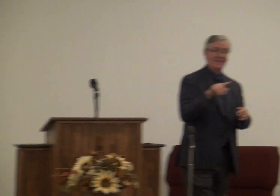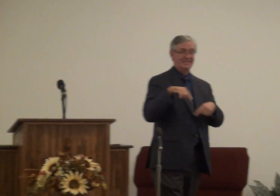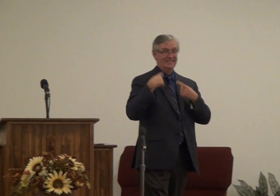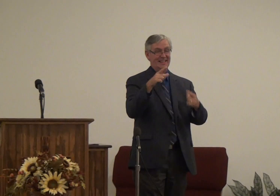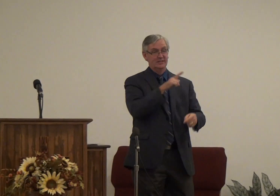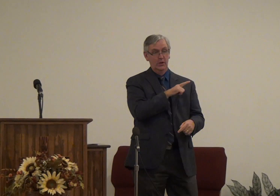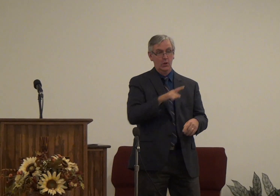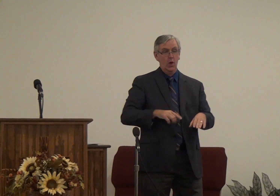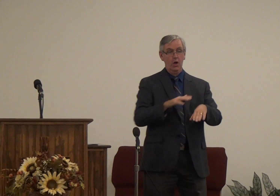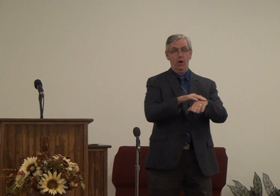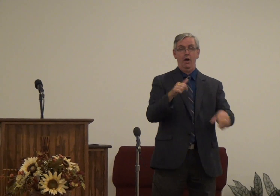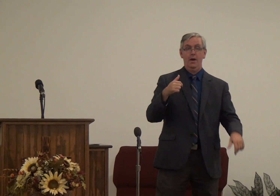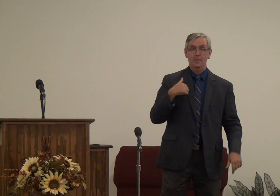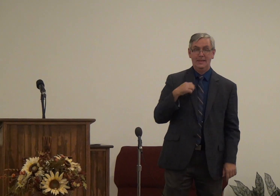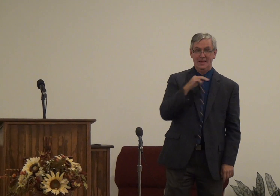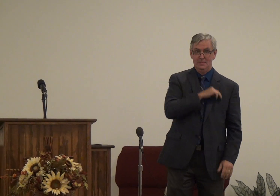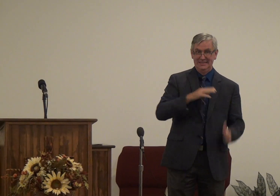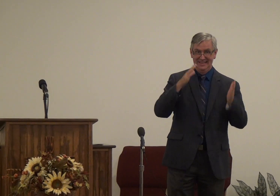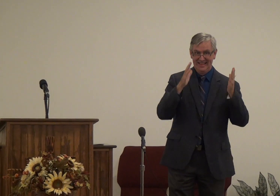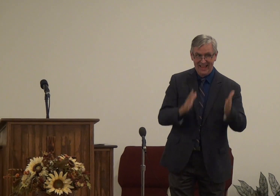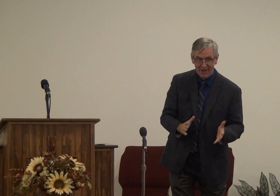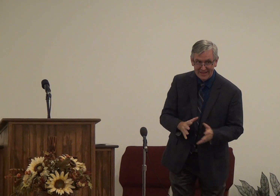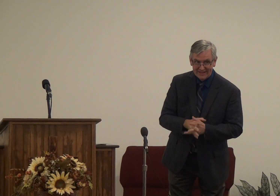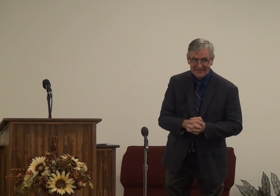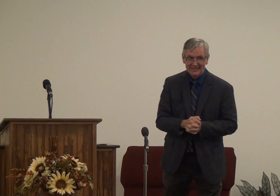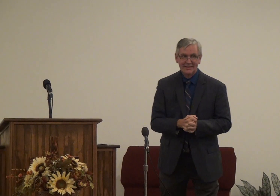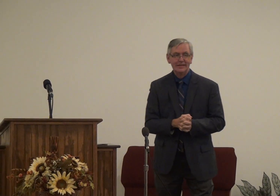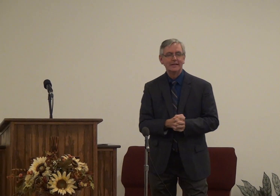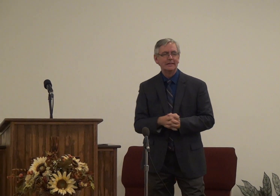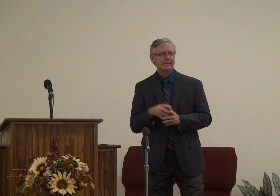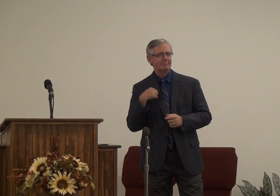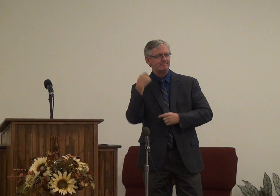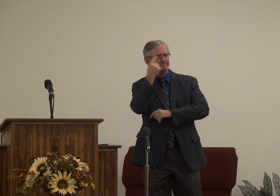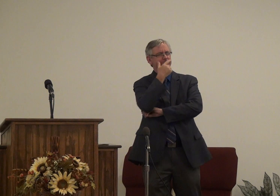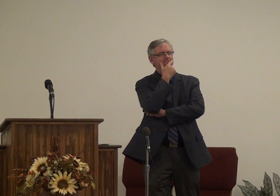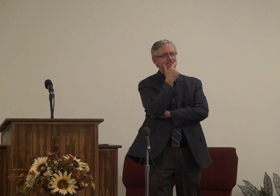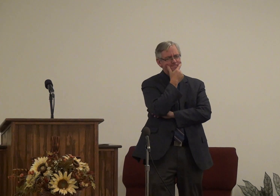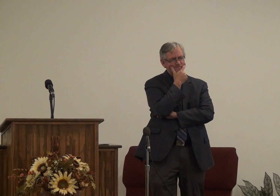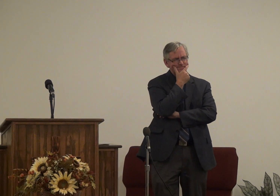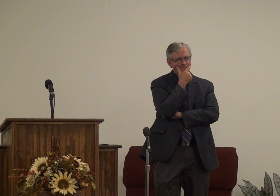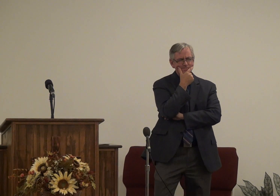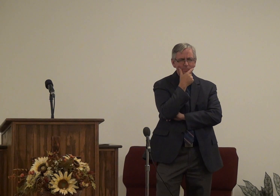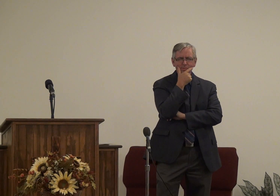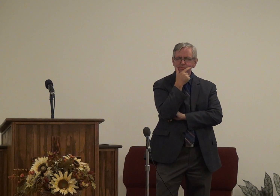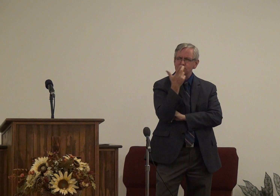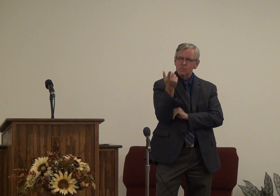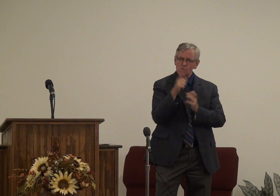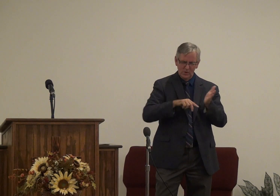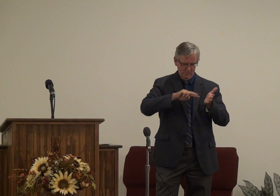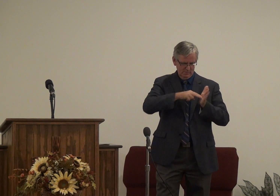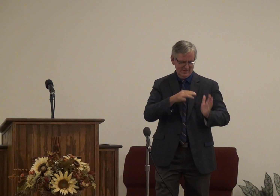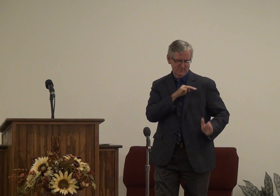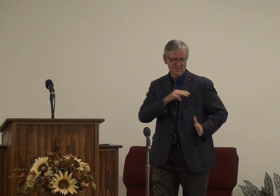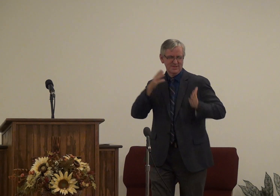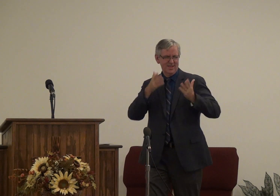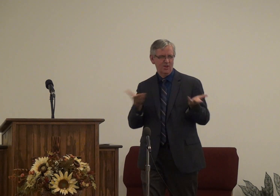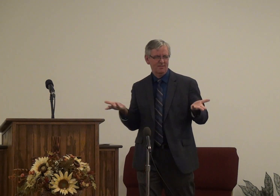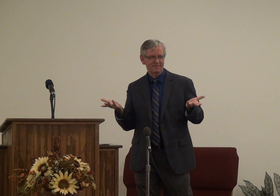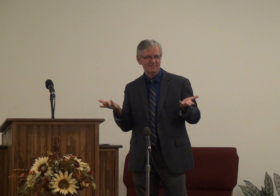Let's go to our Bibles tonight. Since the Lord called me to be a missionary, I started thinking about what does it mean to